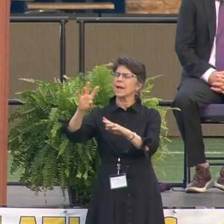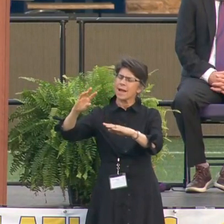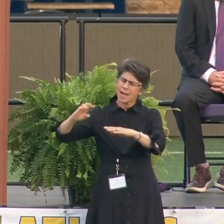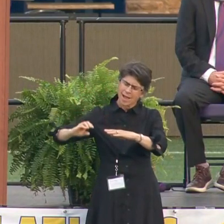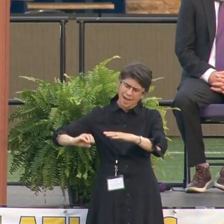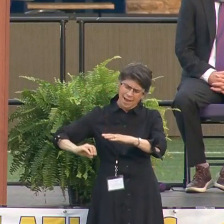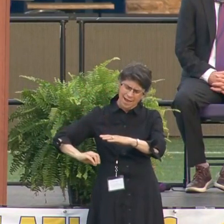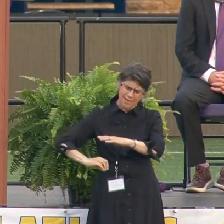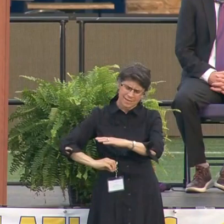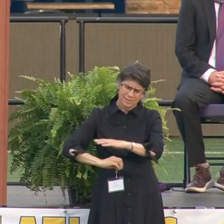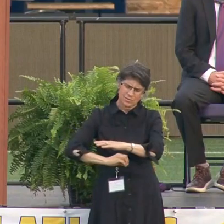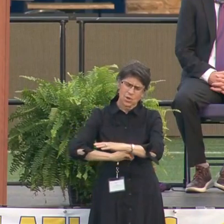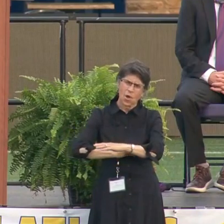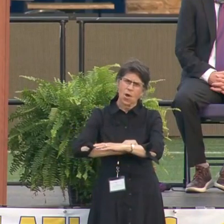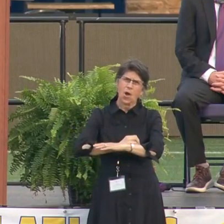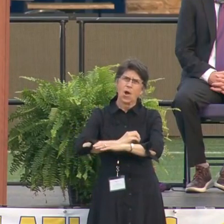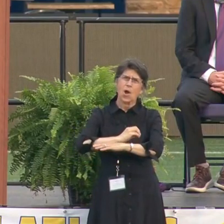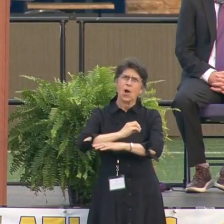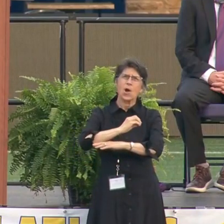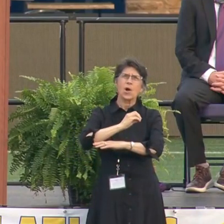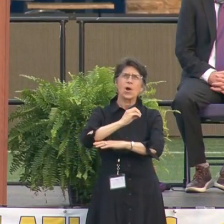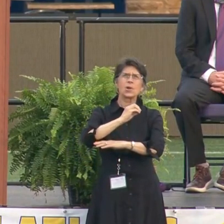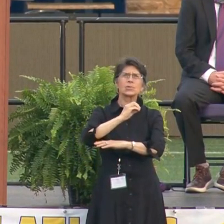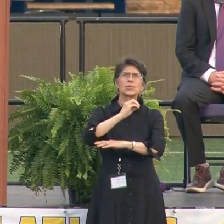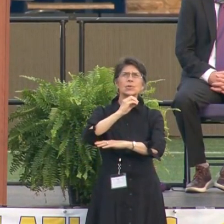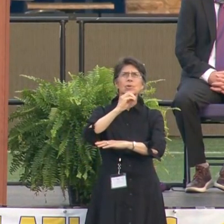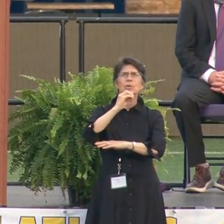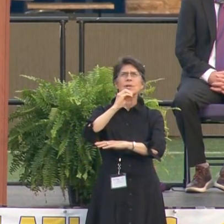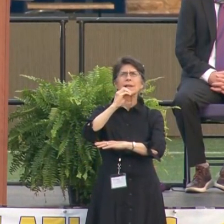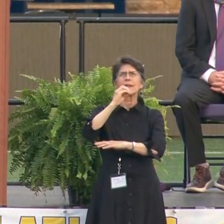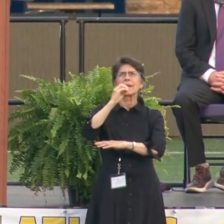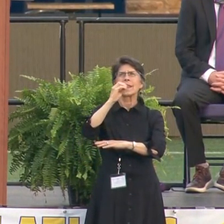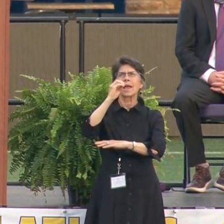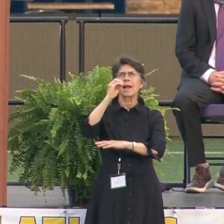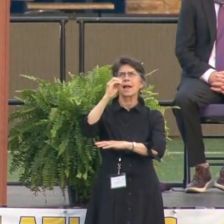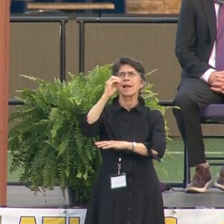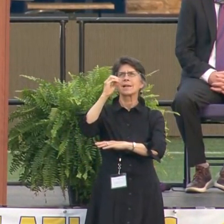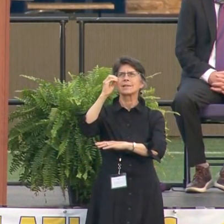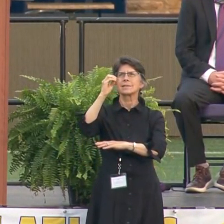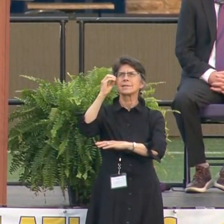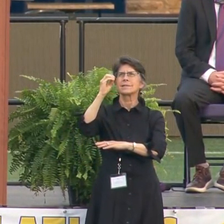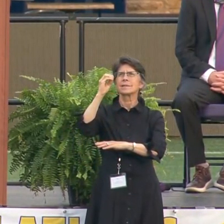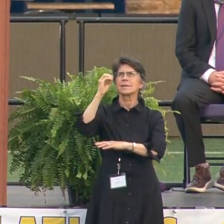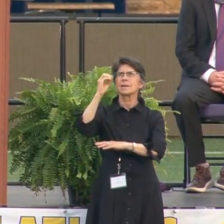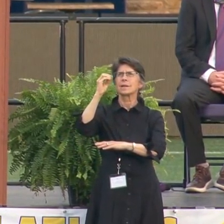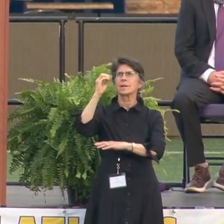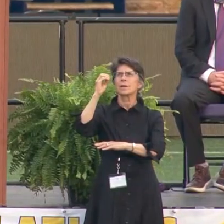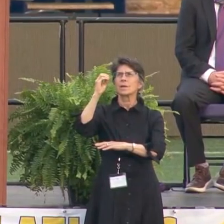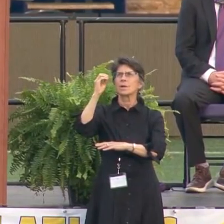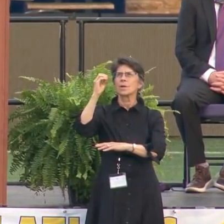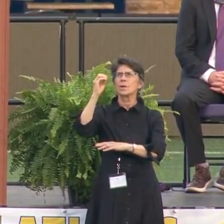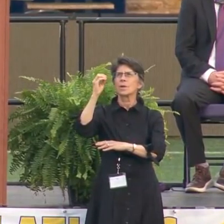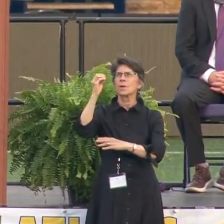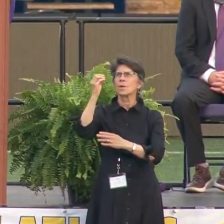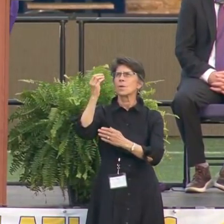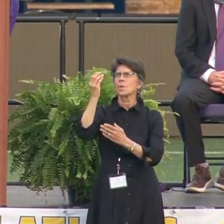by the dawn's early light